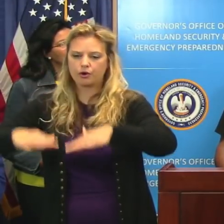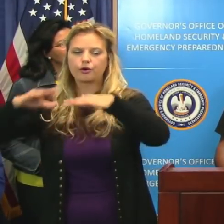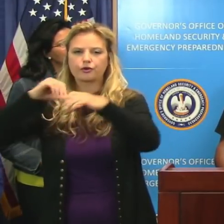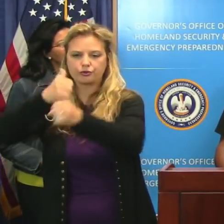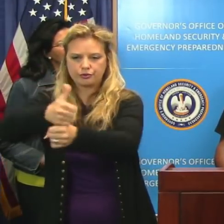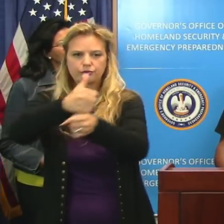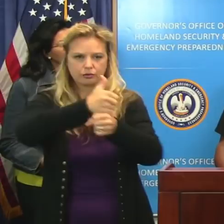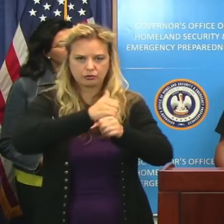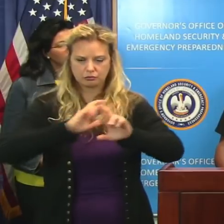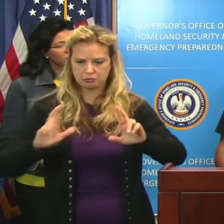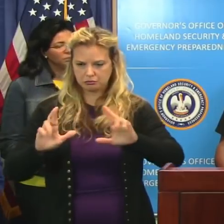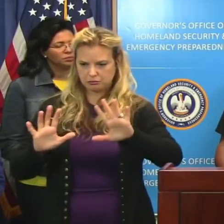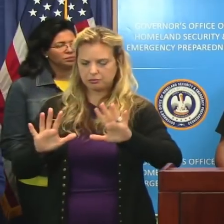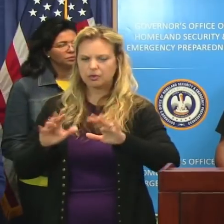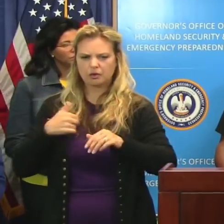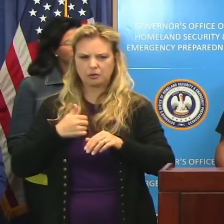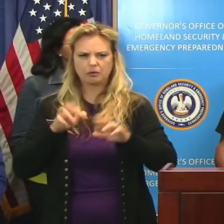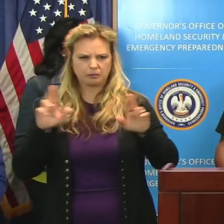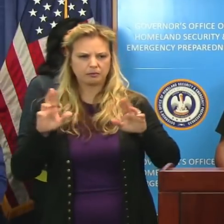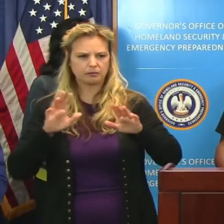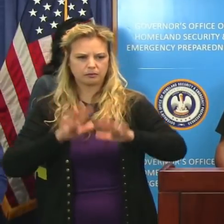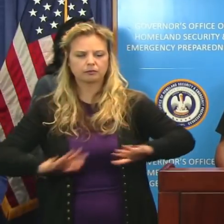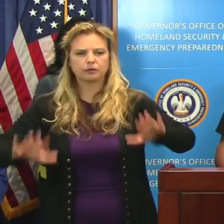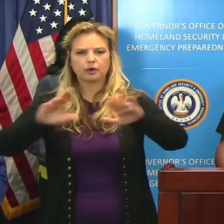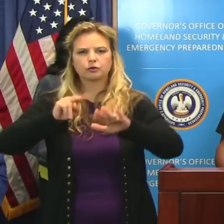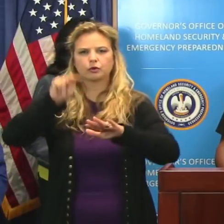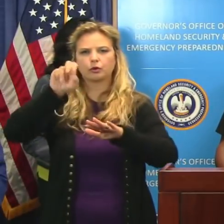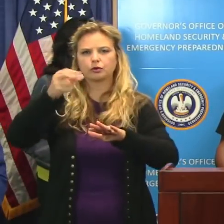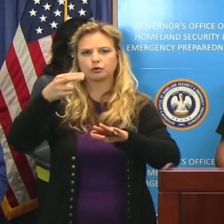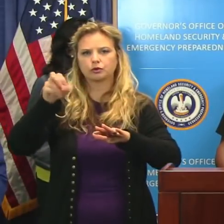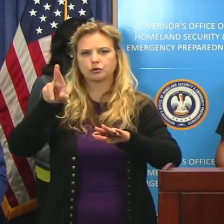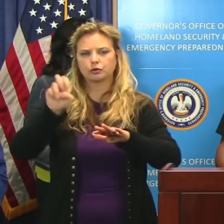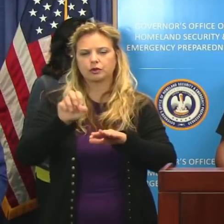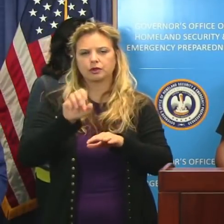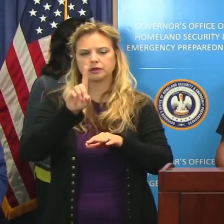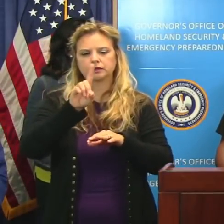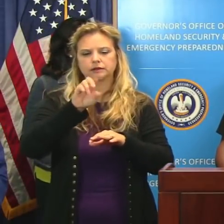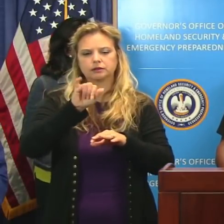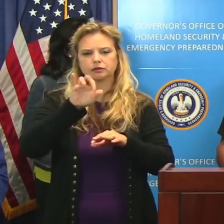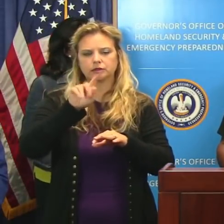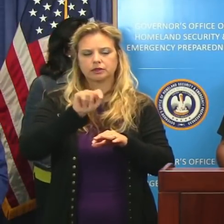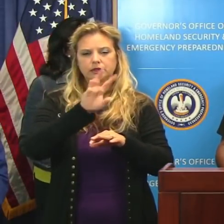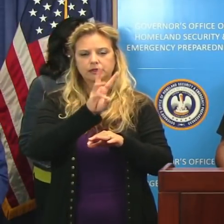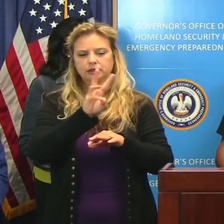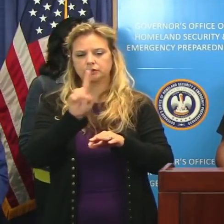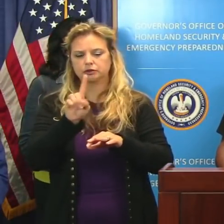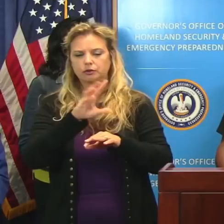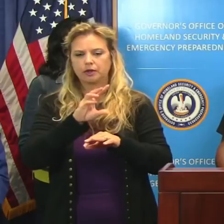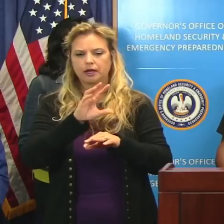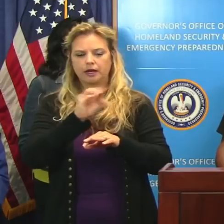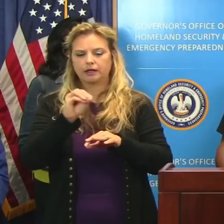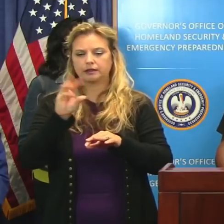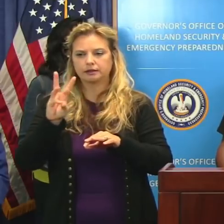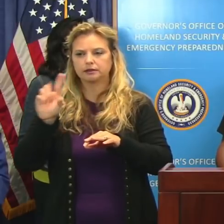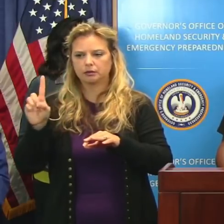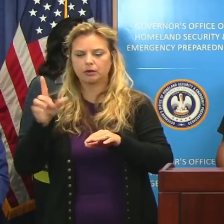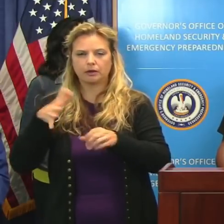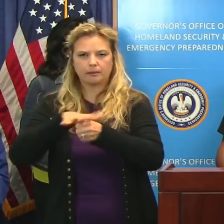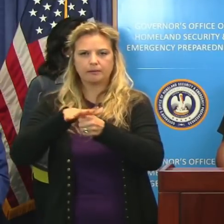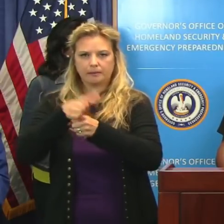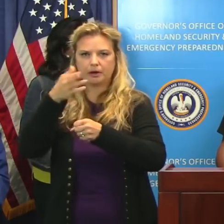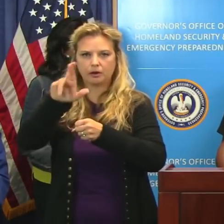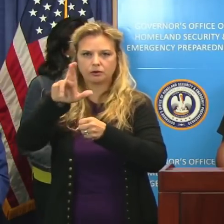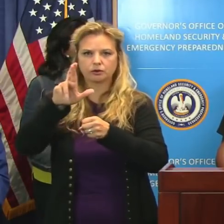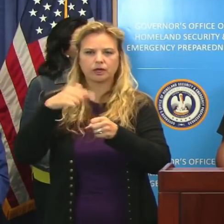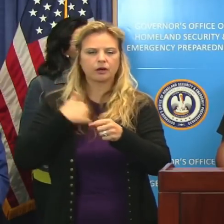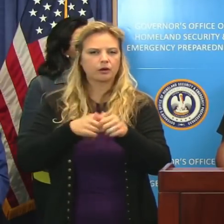that all across the North Shore with District 62 as well as District 61 here in Baton Rouge, and we will continue